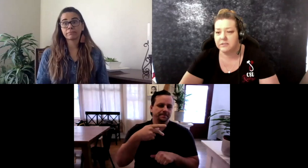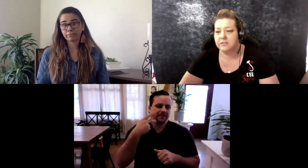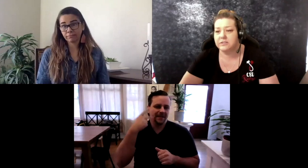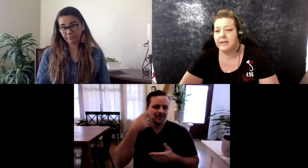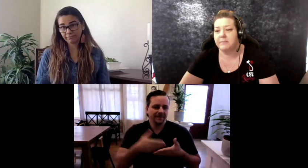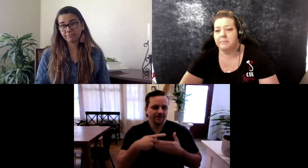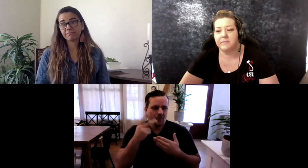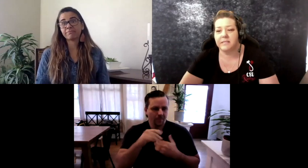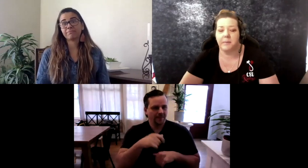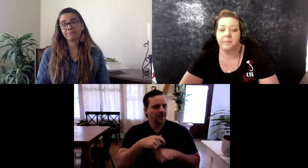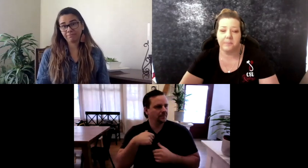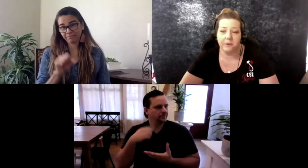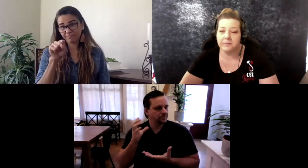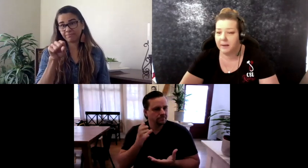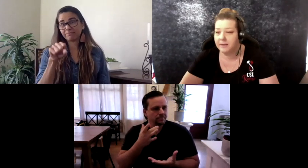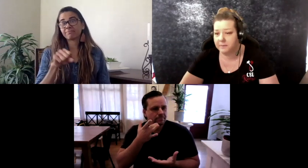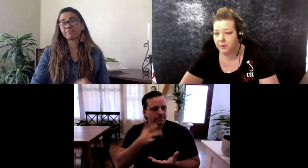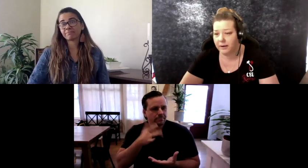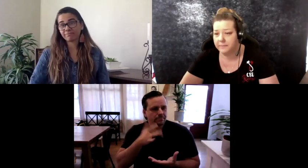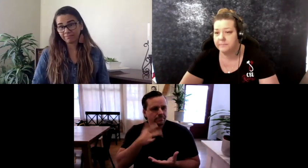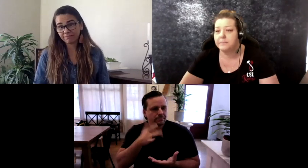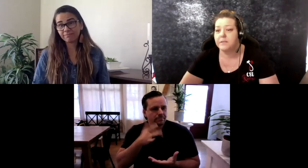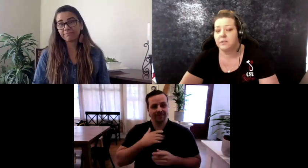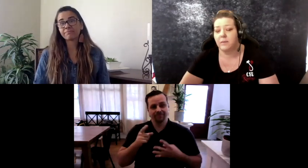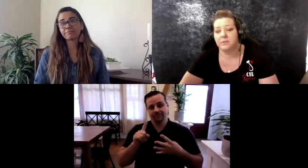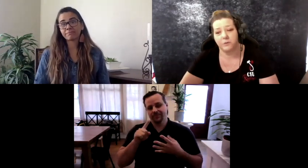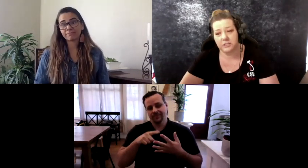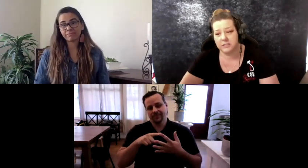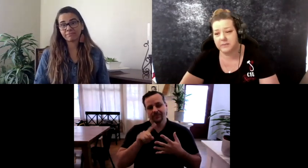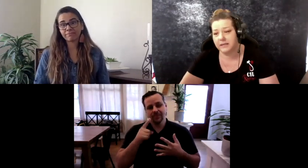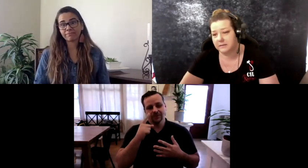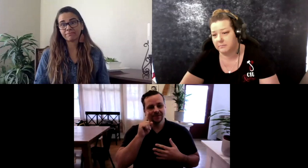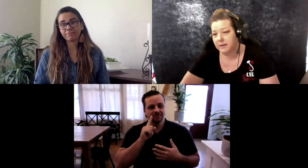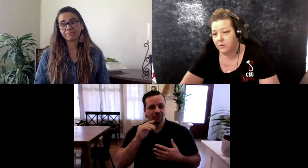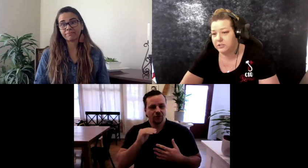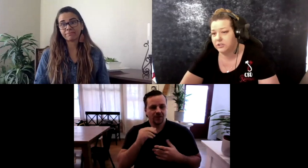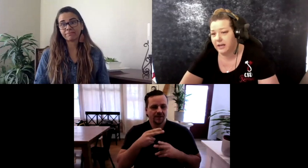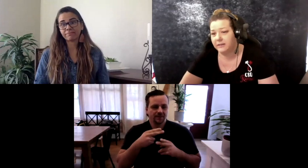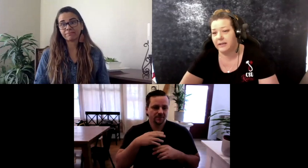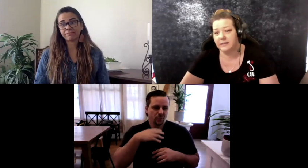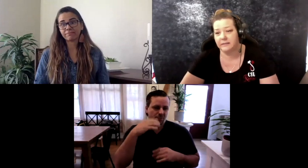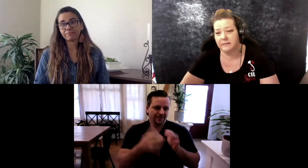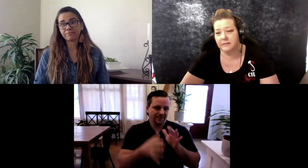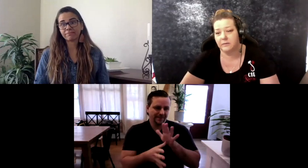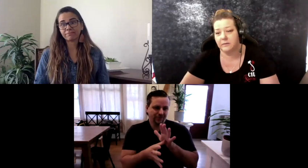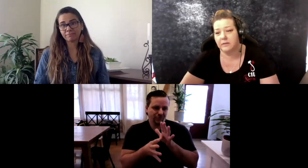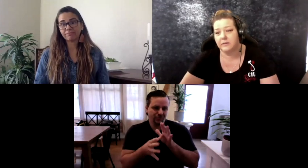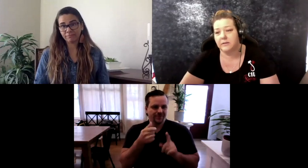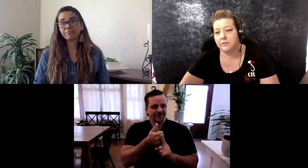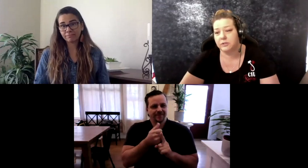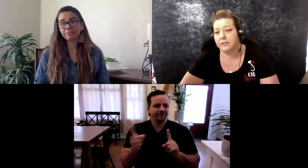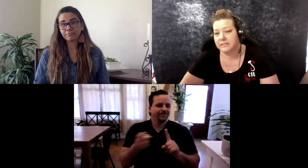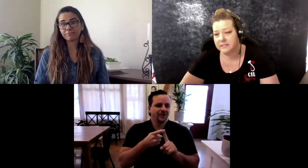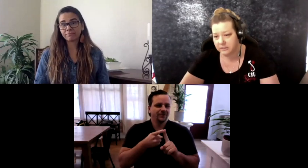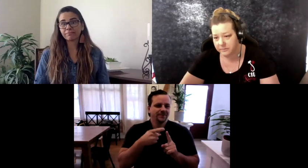district to set up a PIP or parent infant program. So I was fortunate to begin my oldest child,